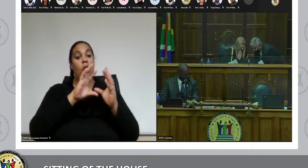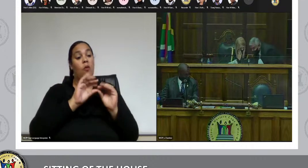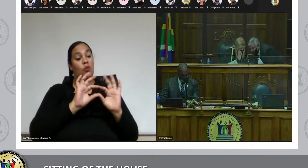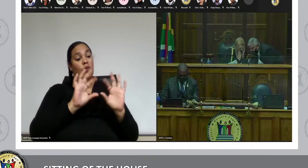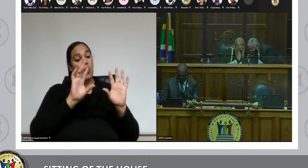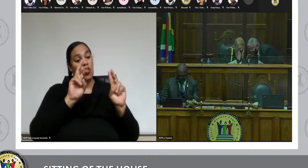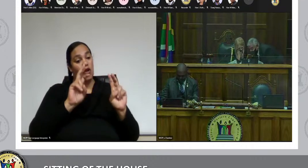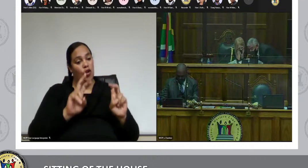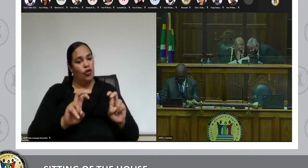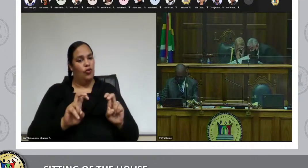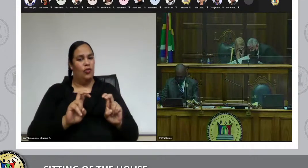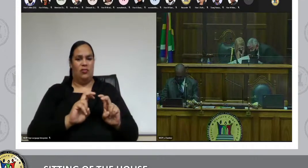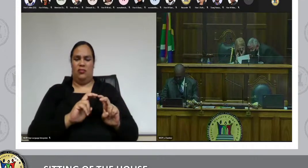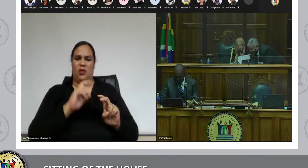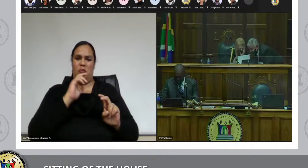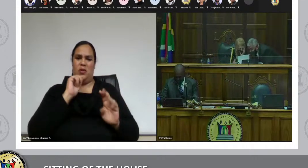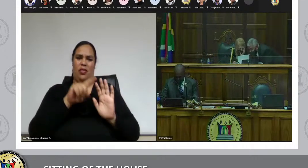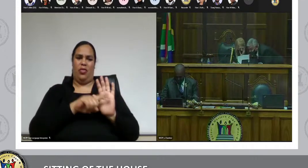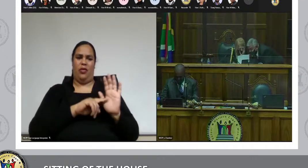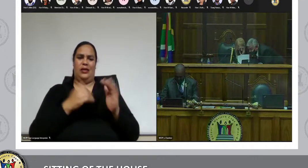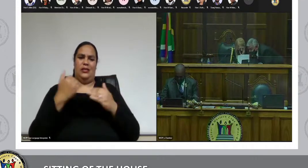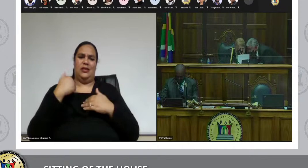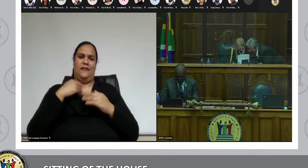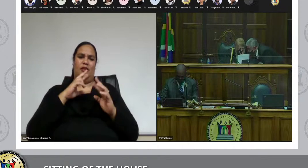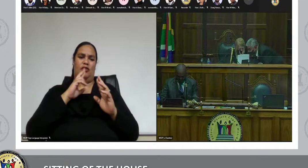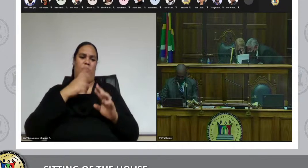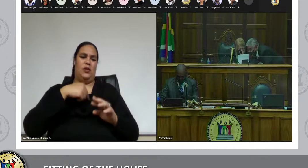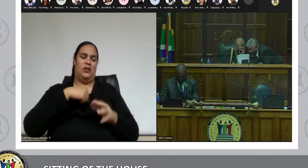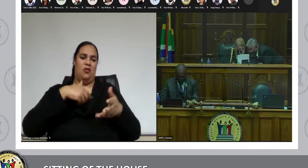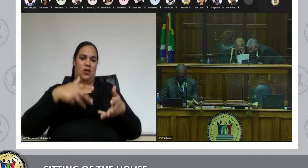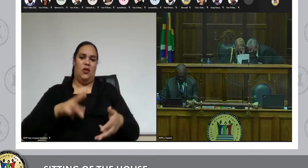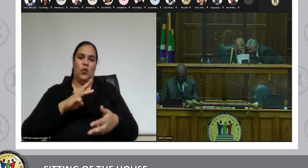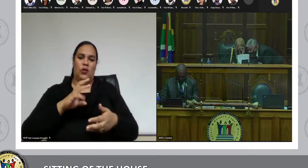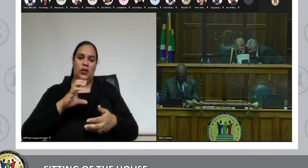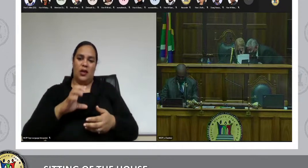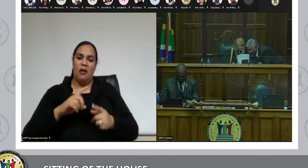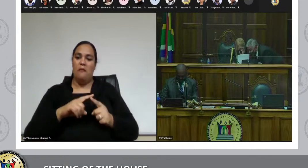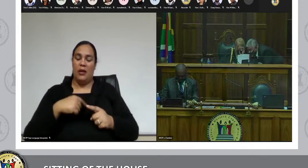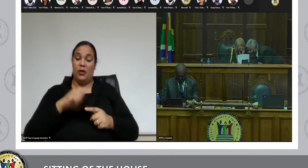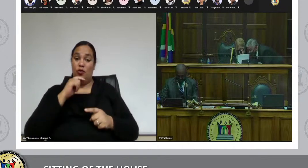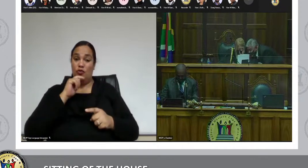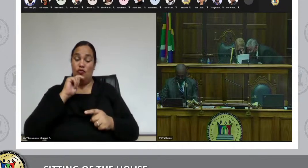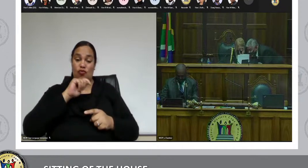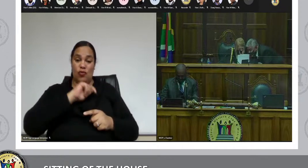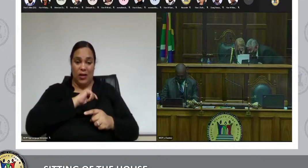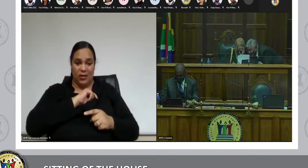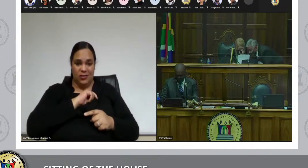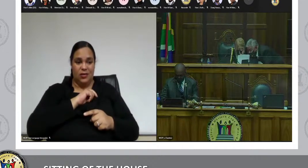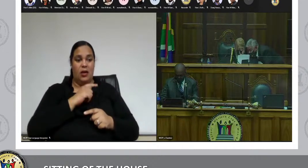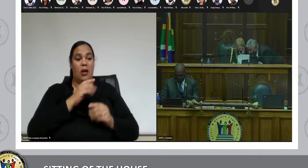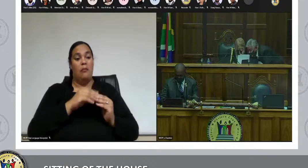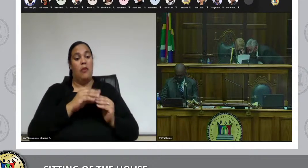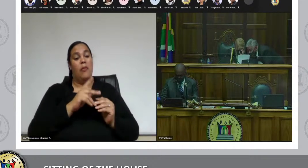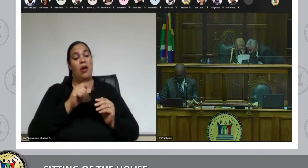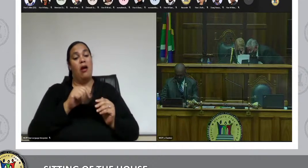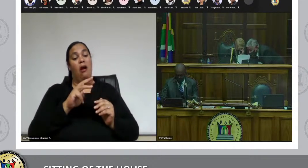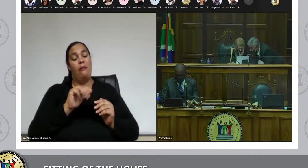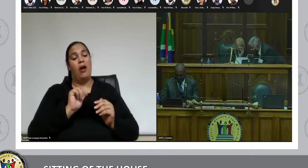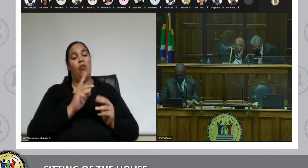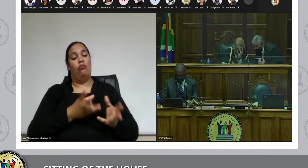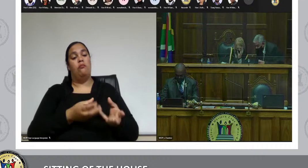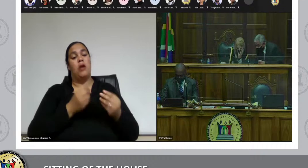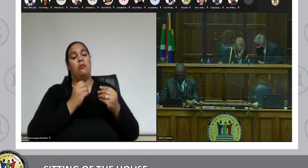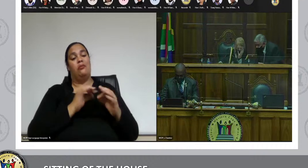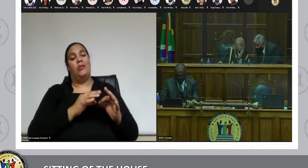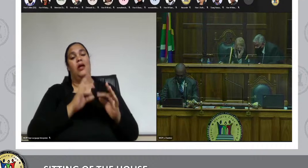are undermining our safety responses here in the Western Cape, and I sincerely trust that Member Kama will receive such